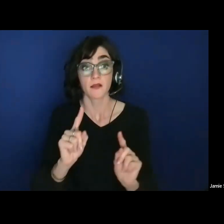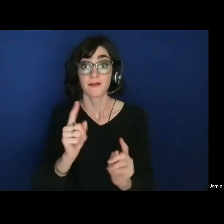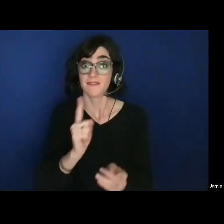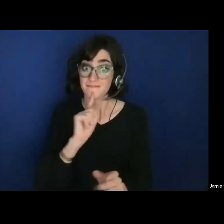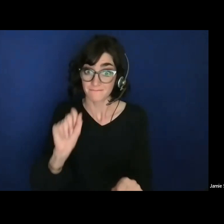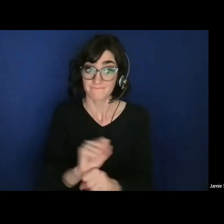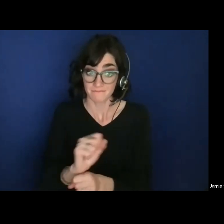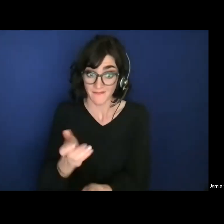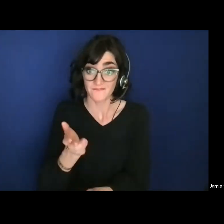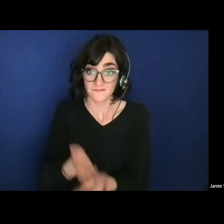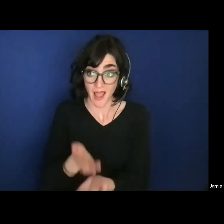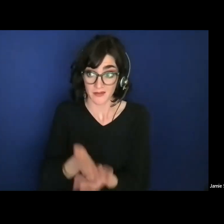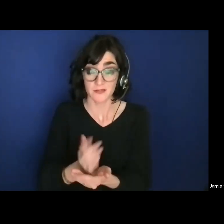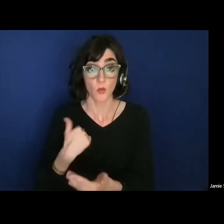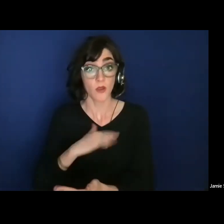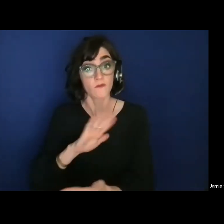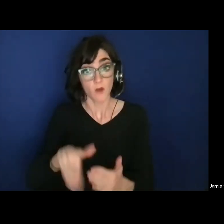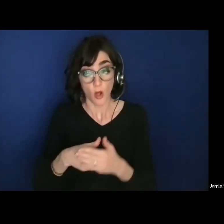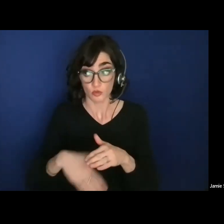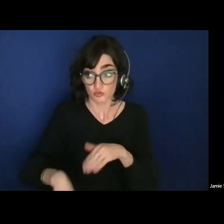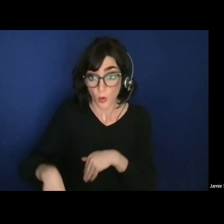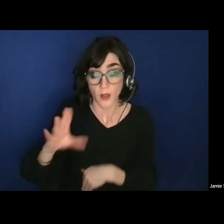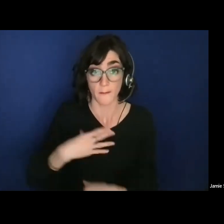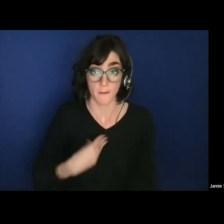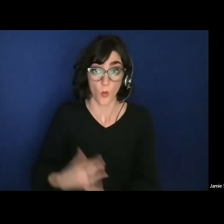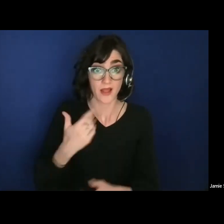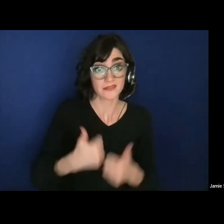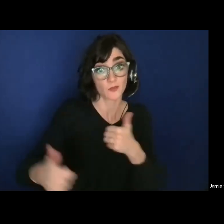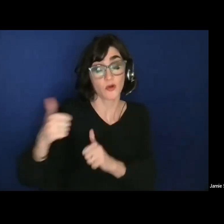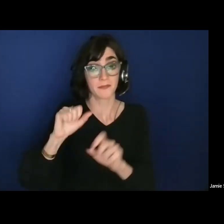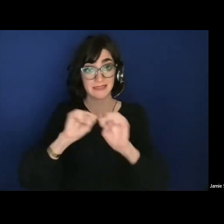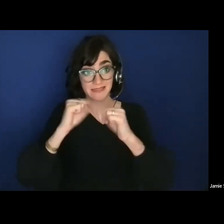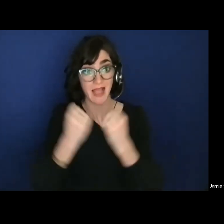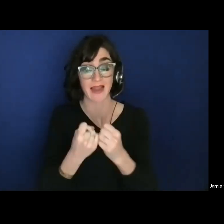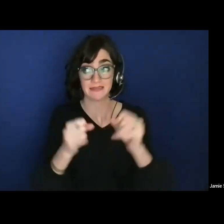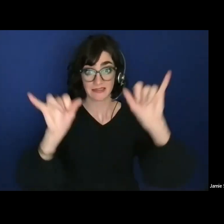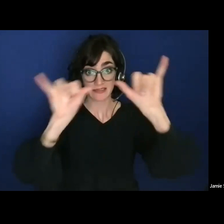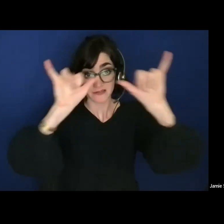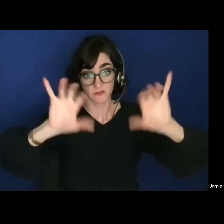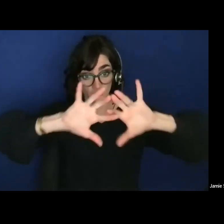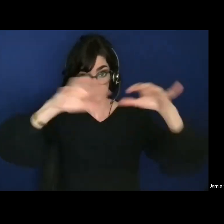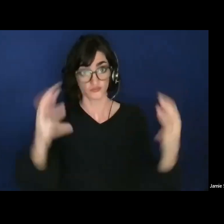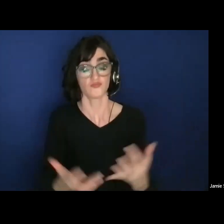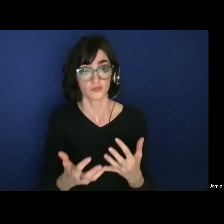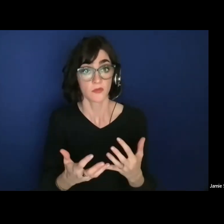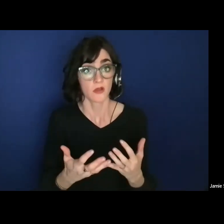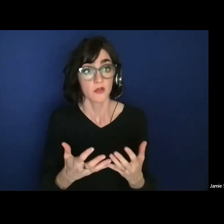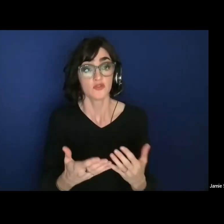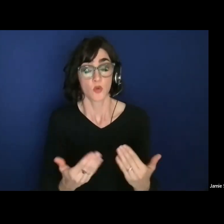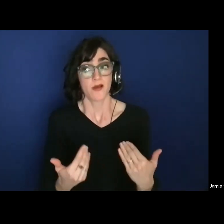all grown up in a white supremacist society, in a white supremacist system. And so there is